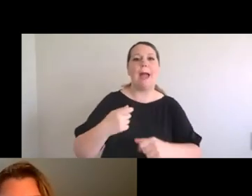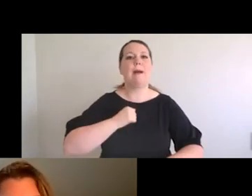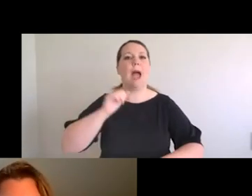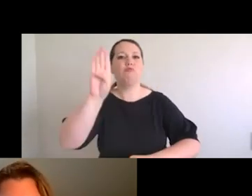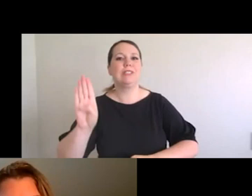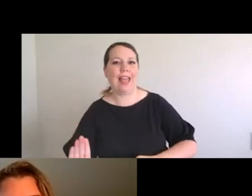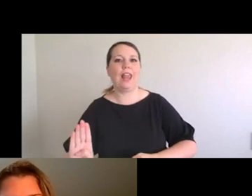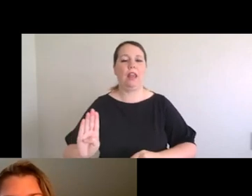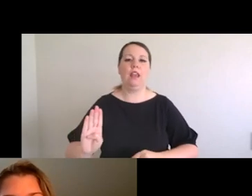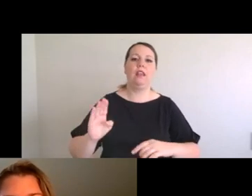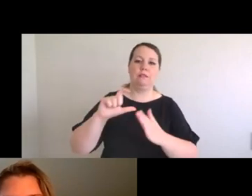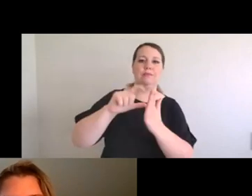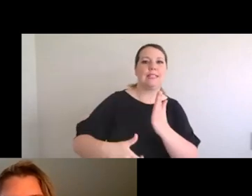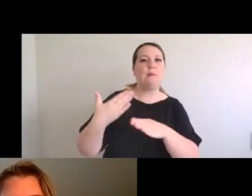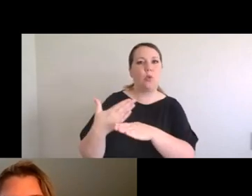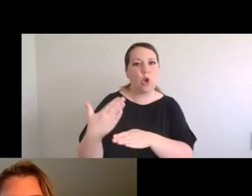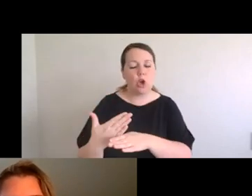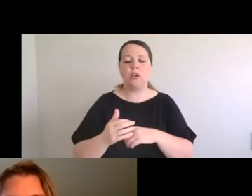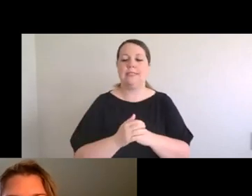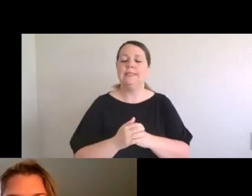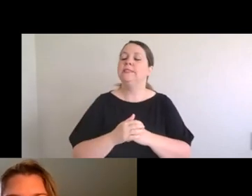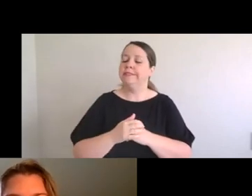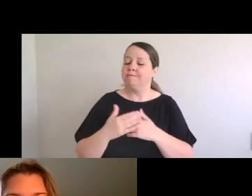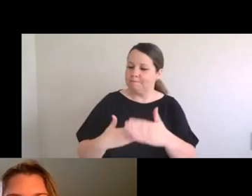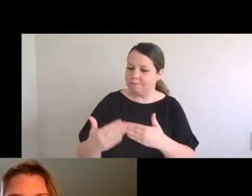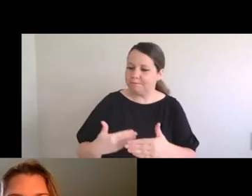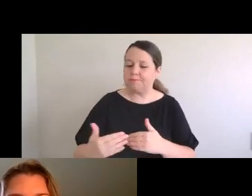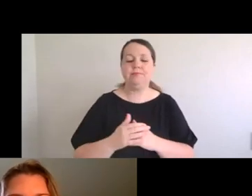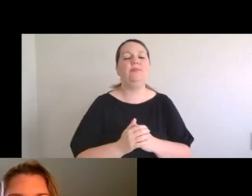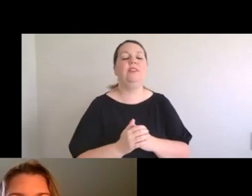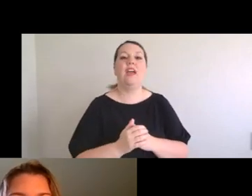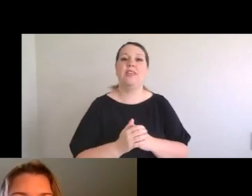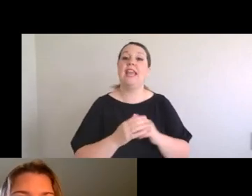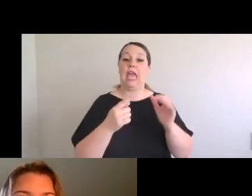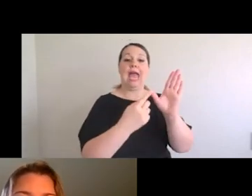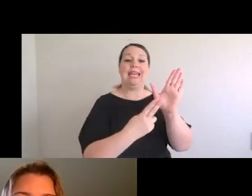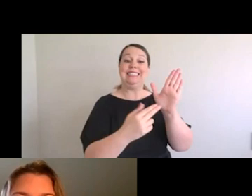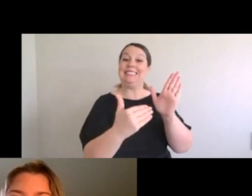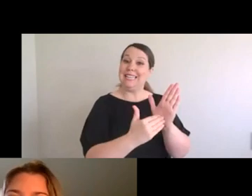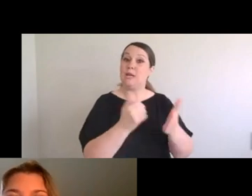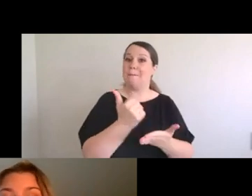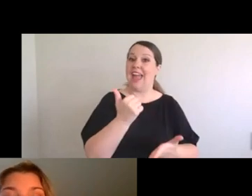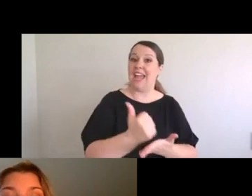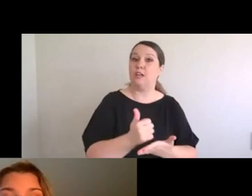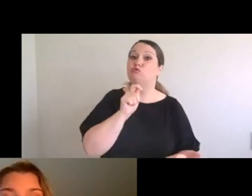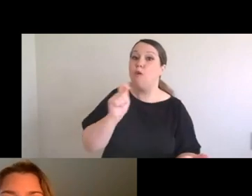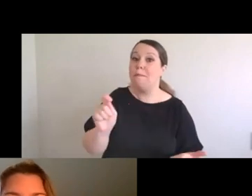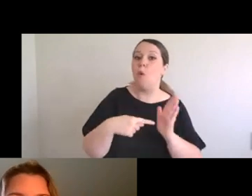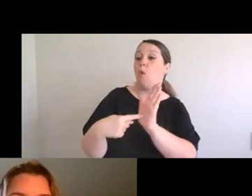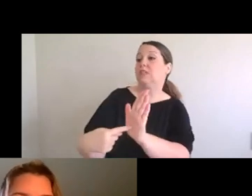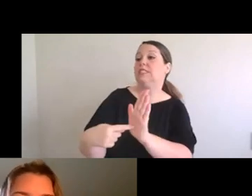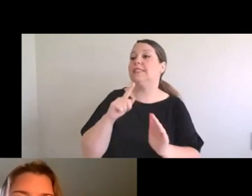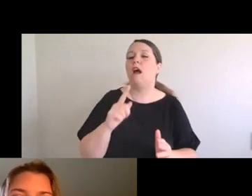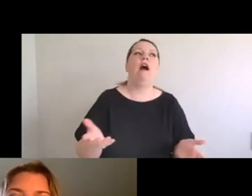the bank, ANZ, say in the report, they said, "Oh, we couldn't find a solution for